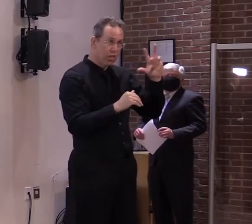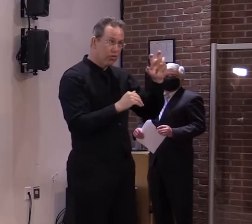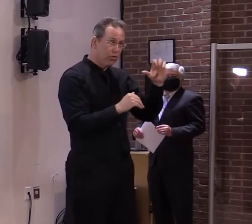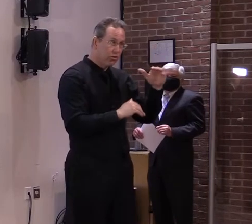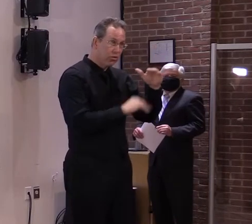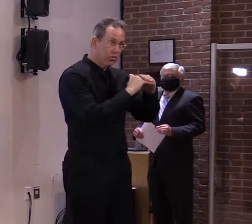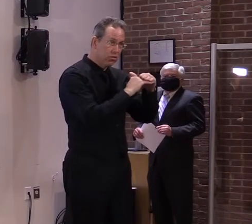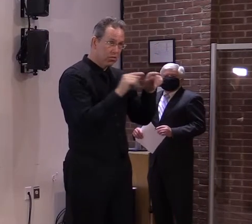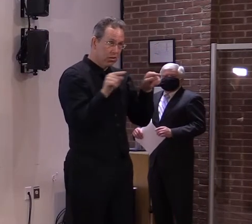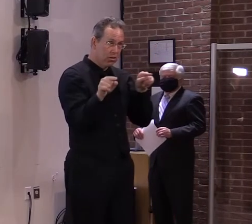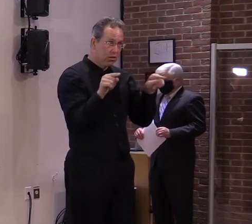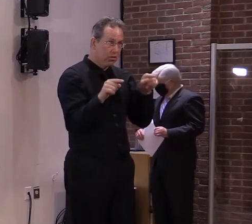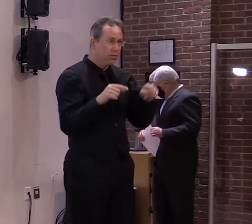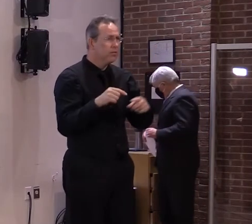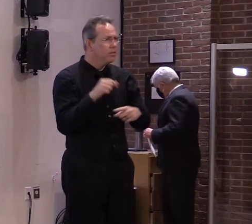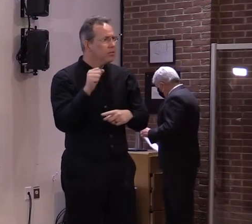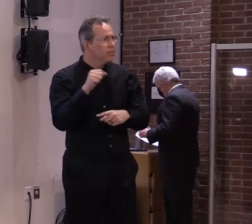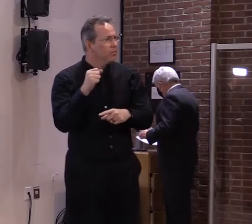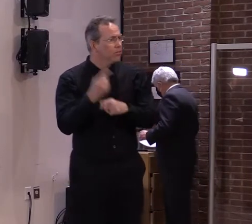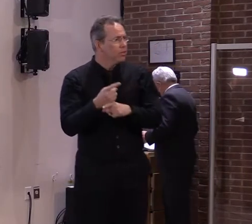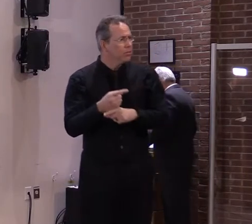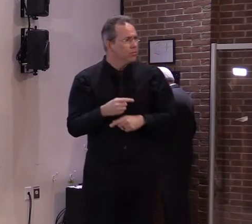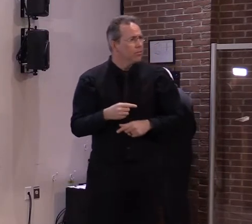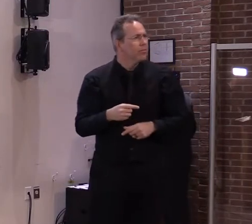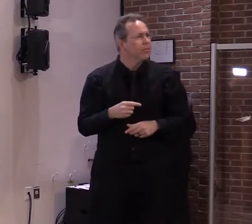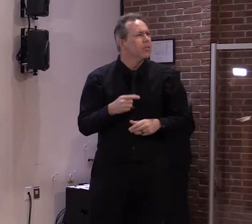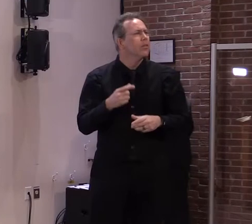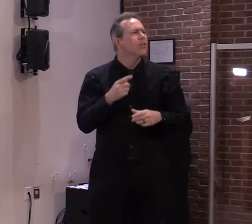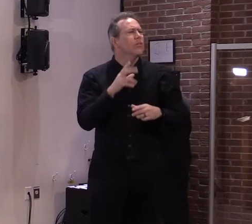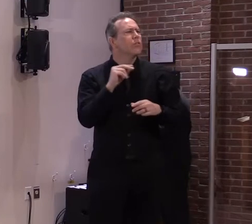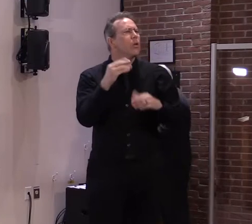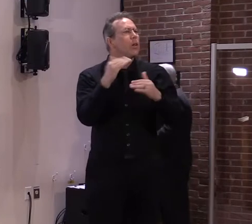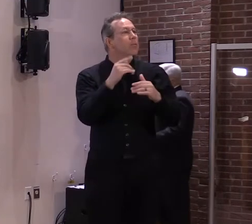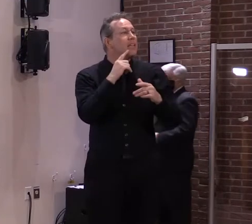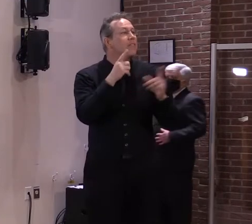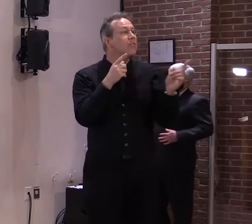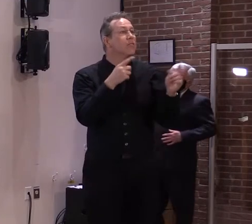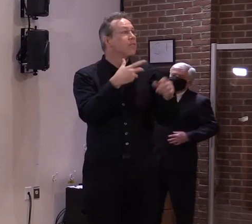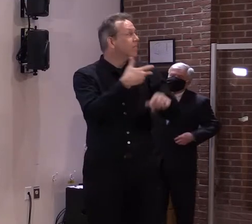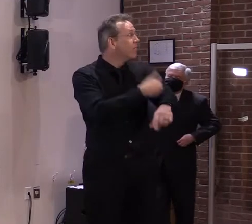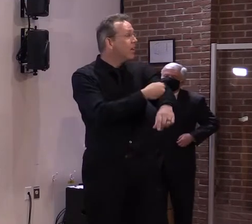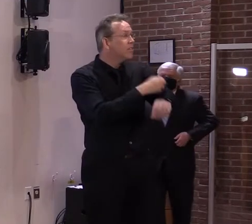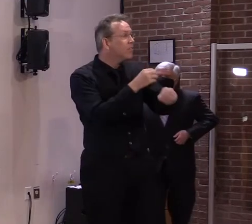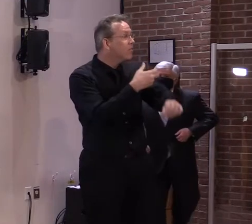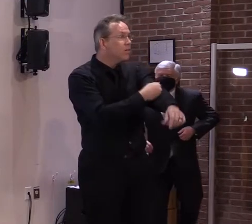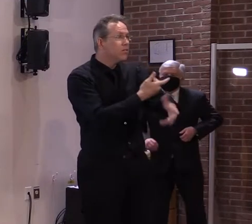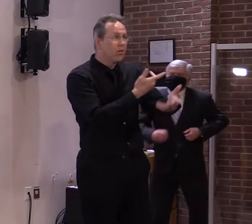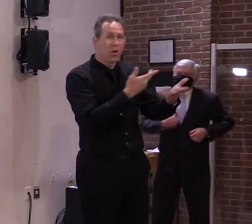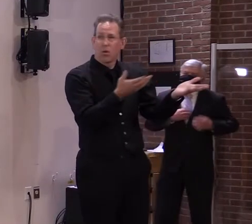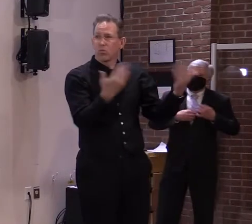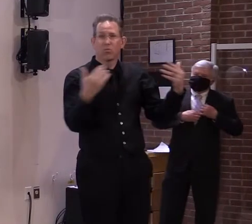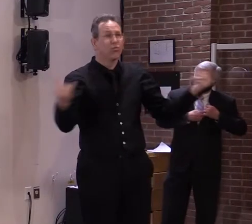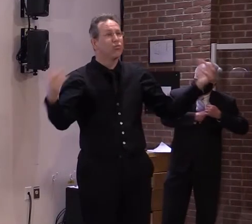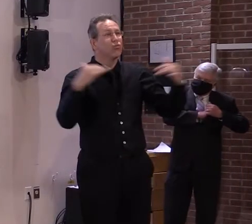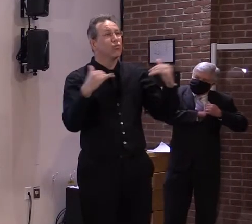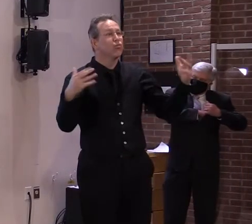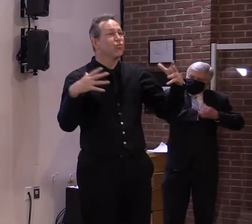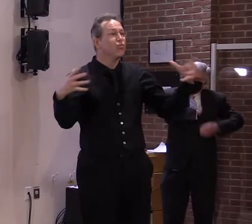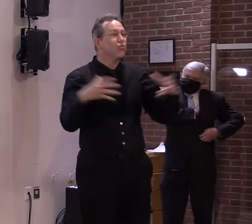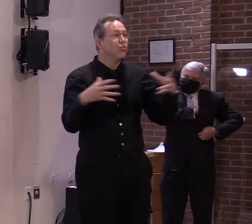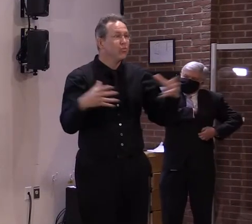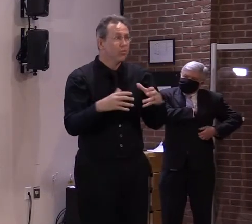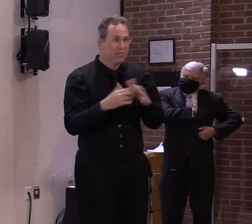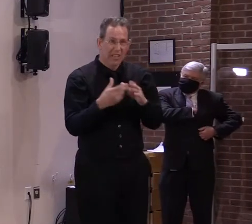Yeah, and no limits on if you were vaccinated. It'd be right. It could be any number on top of that. Yeah, I